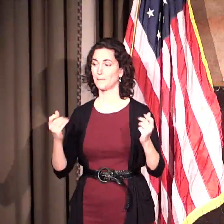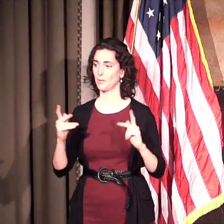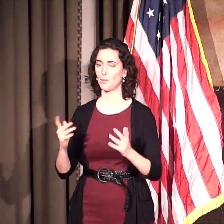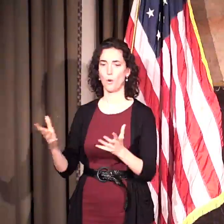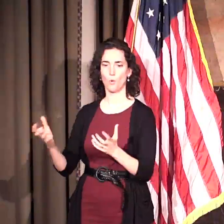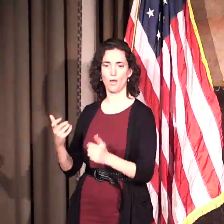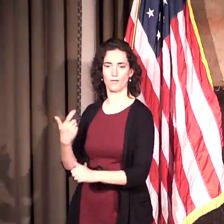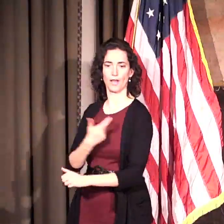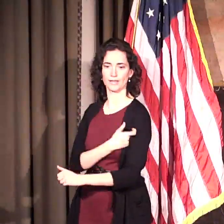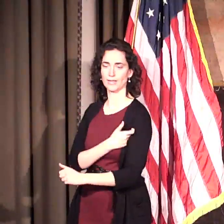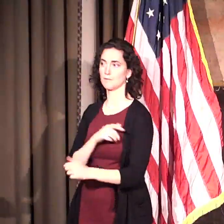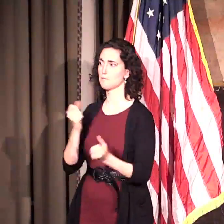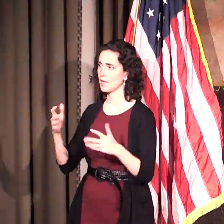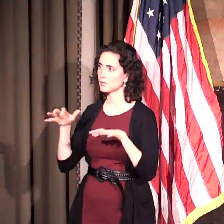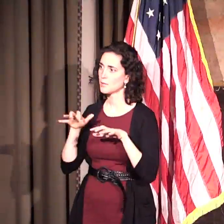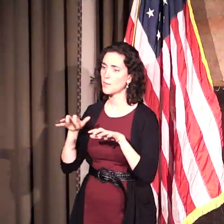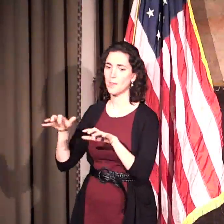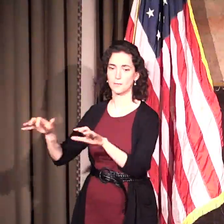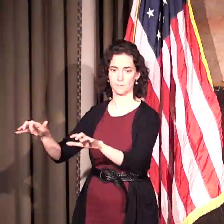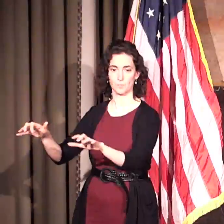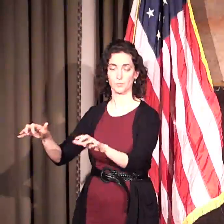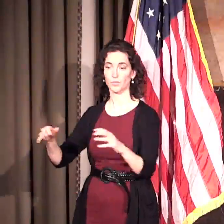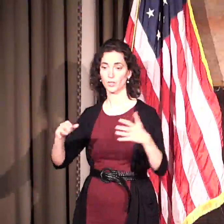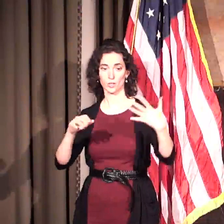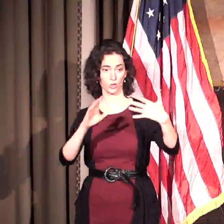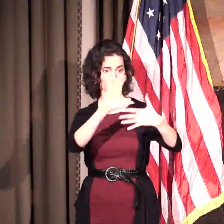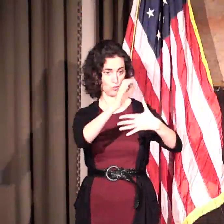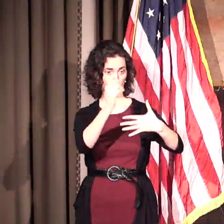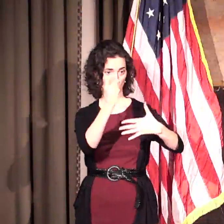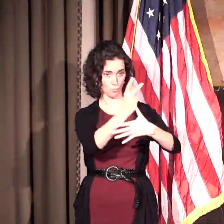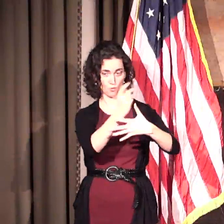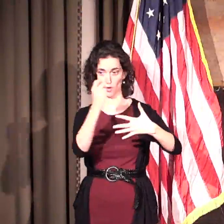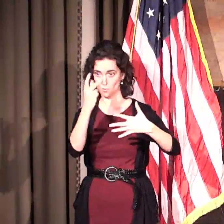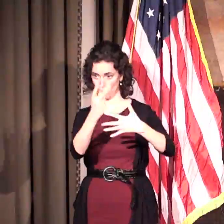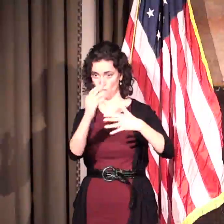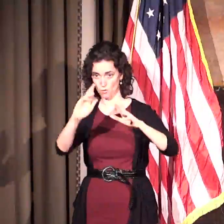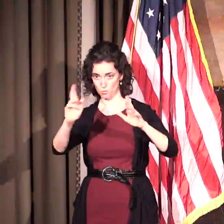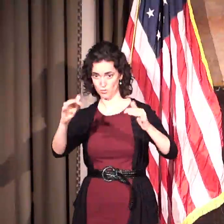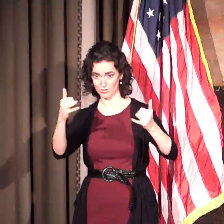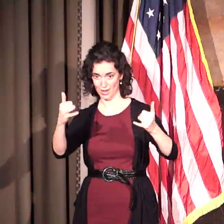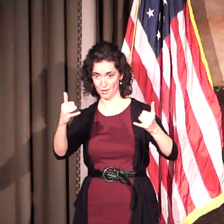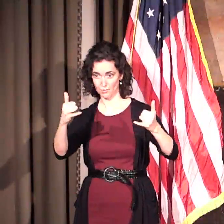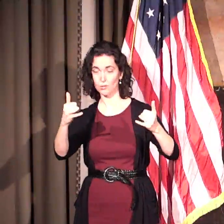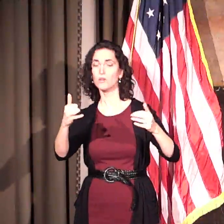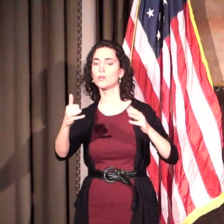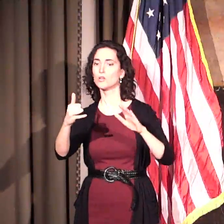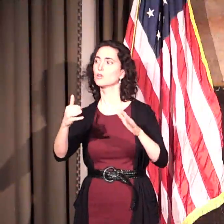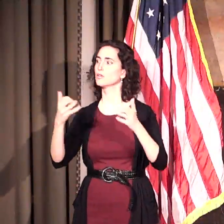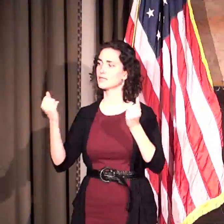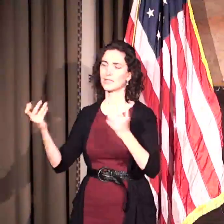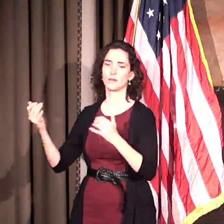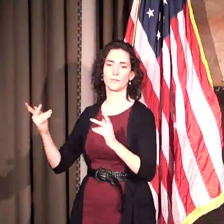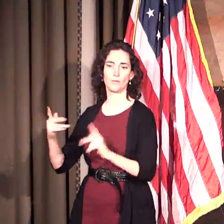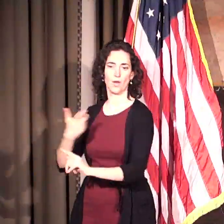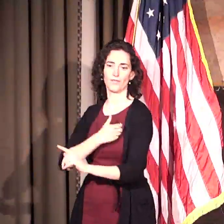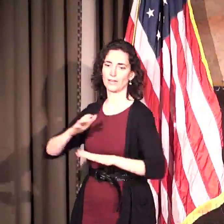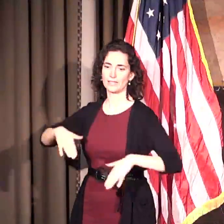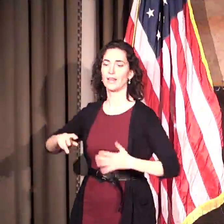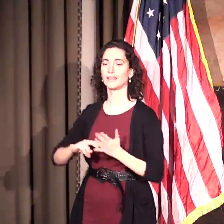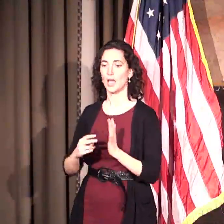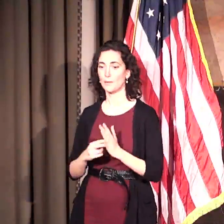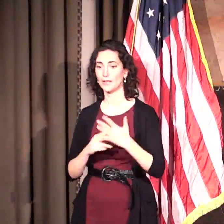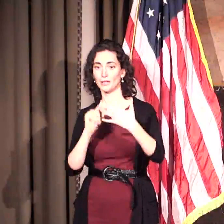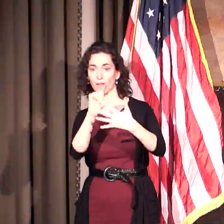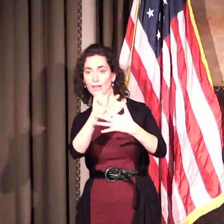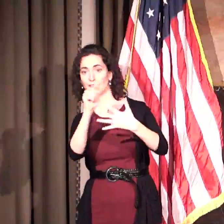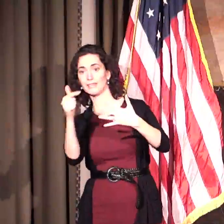in the current eligible population, and we're going to stay with the current priority groups for now. And I don't have an announcement